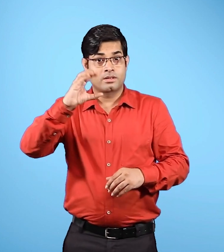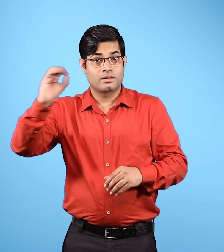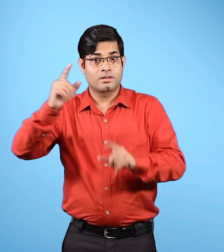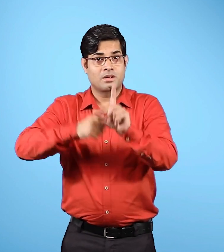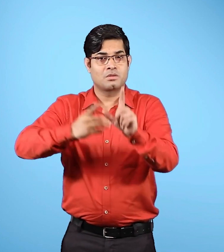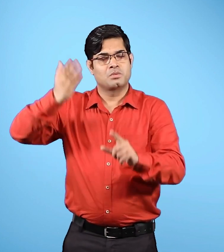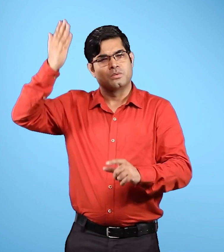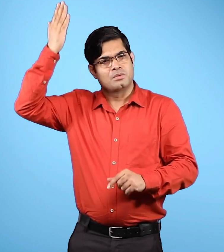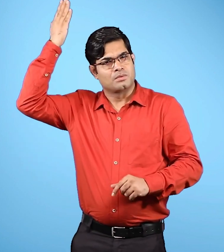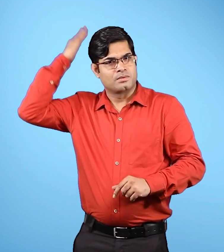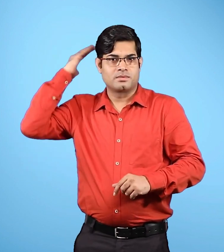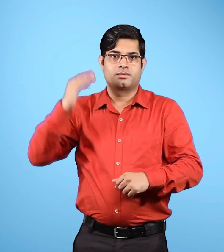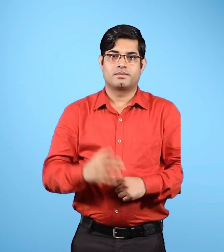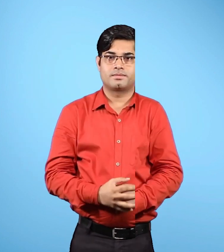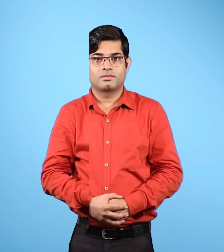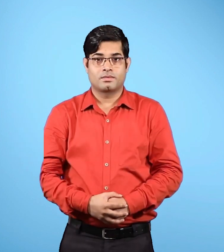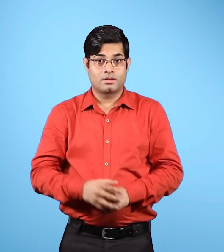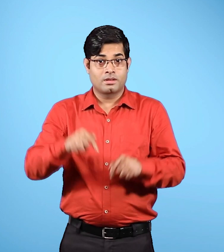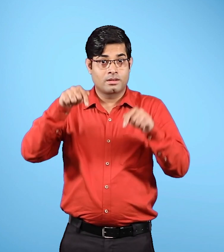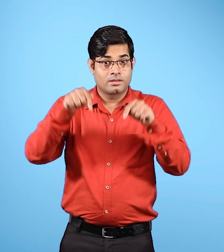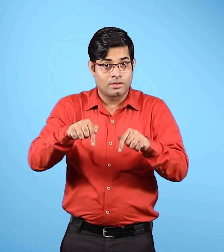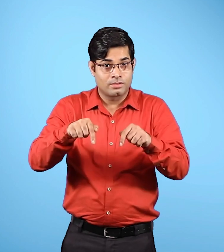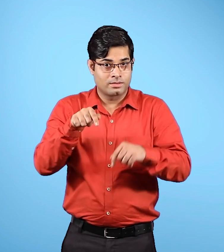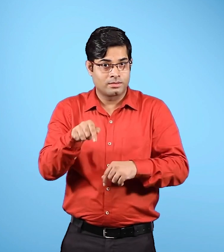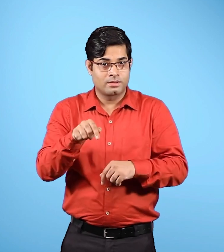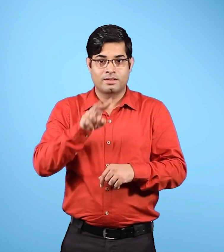"2,500 years ago. The